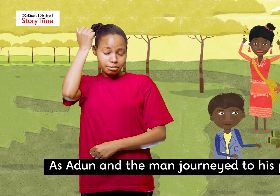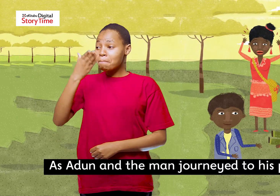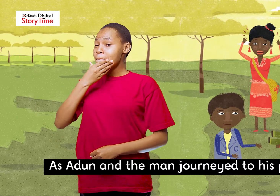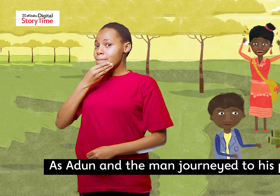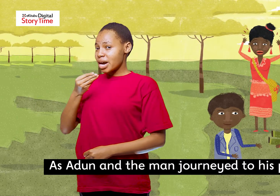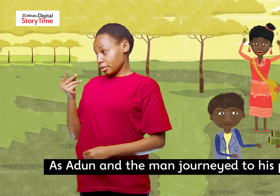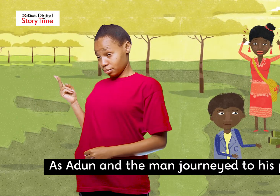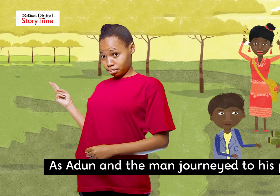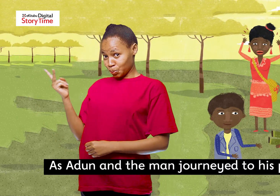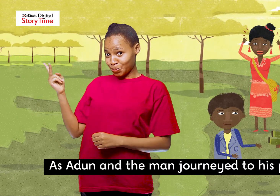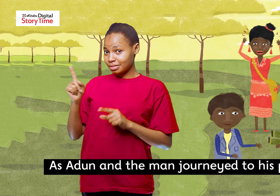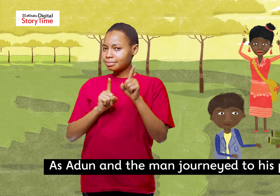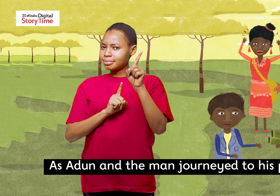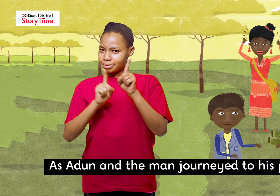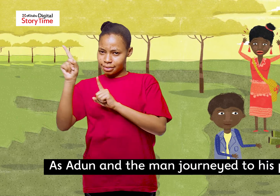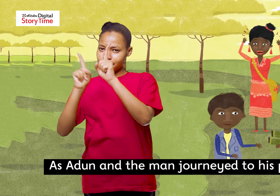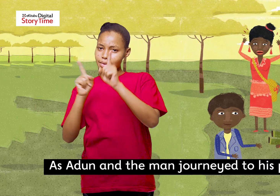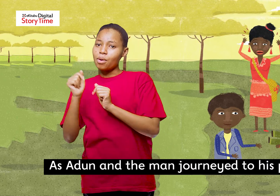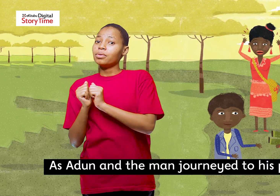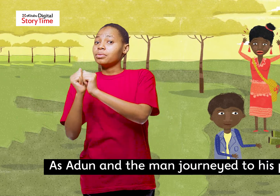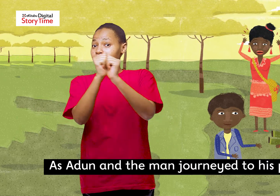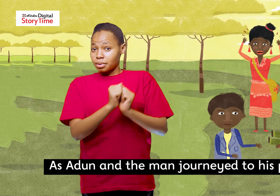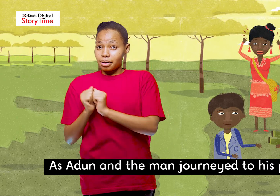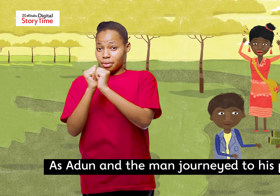As Adon and the man journeyed to his place,